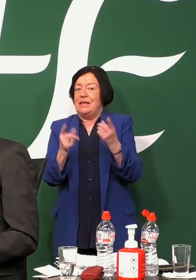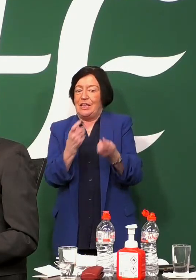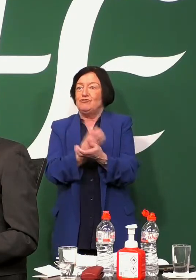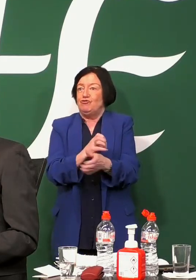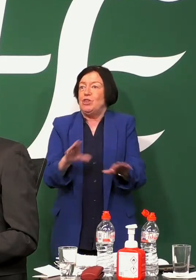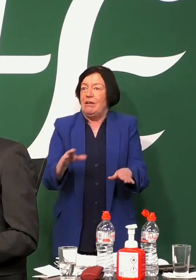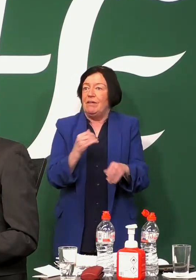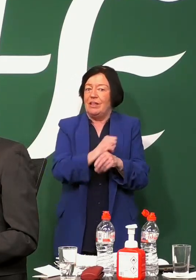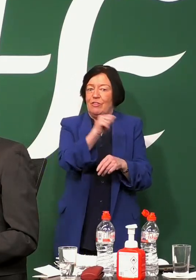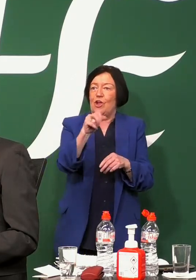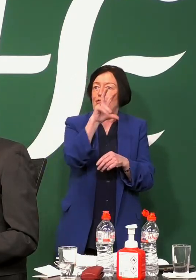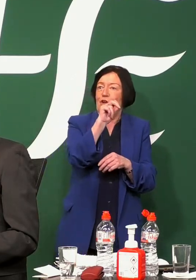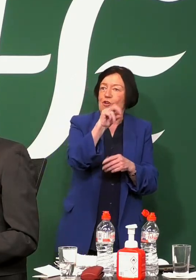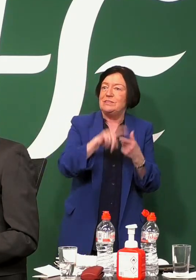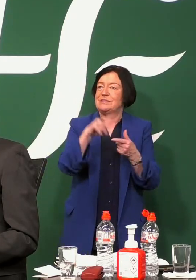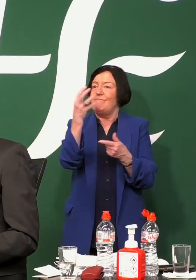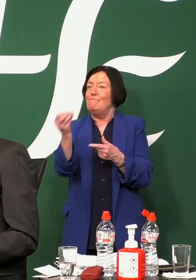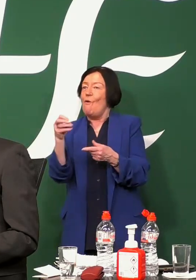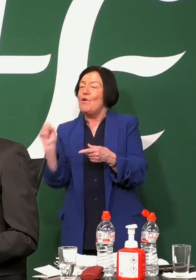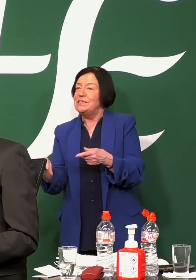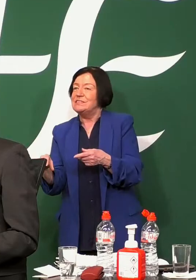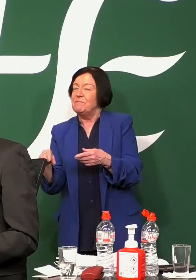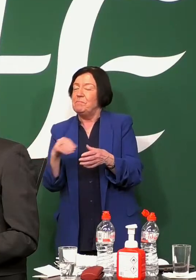children who are in their, say, 30s and 40s.